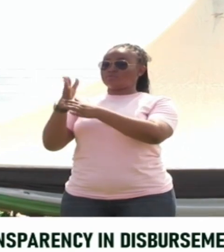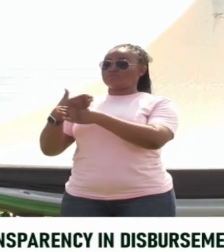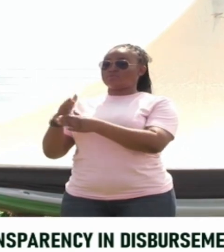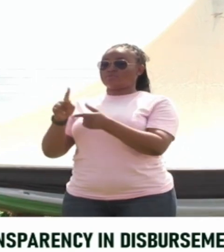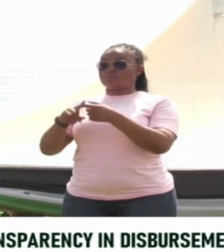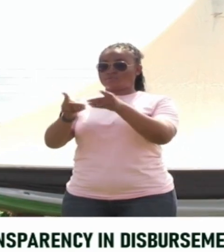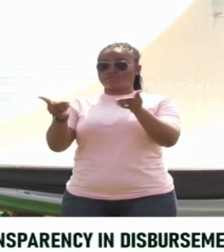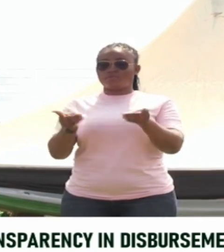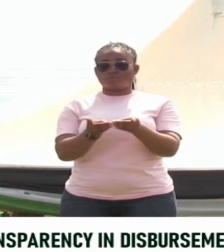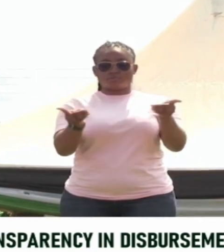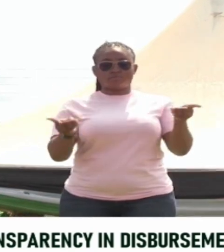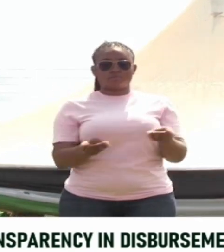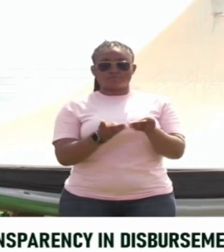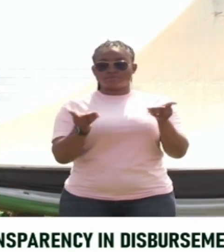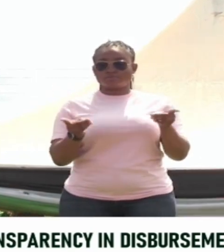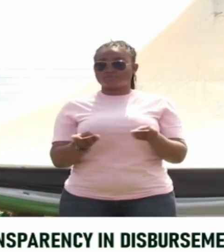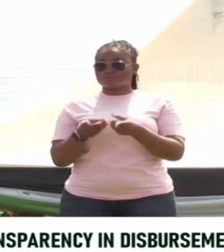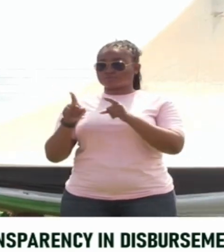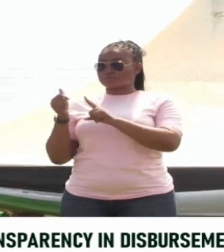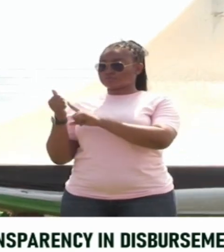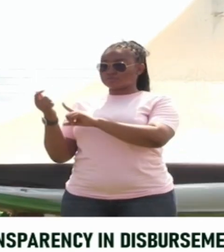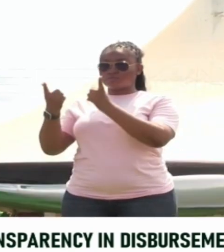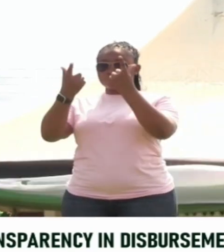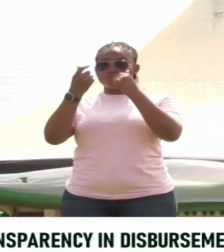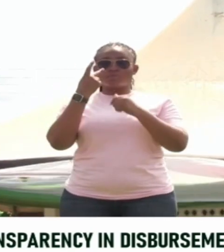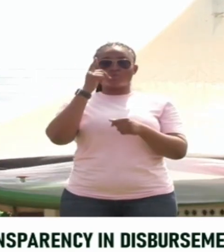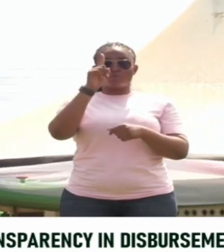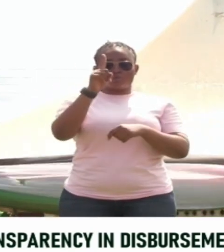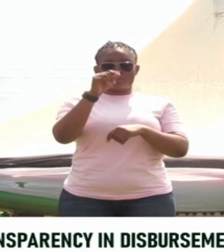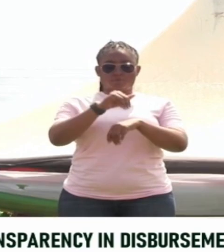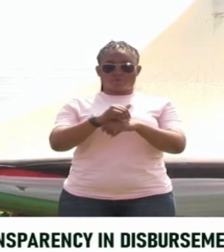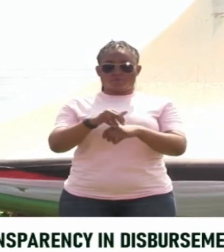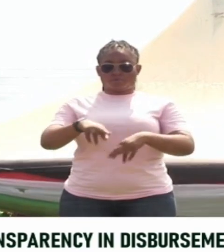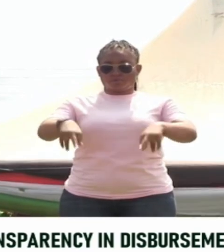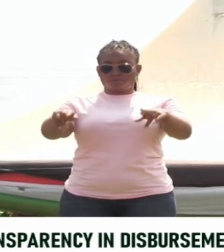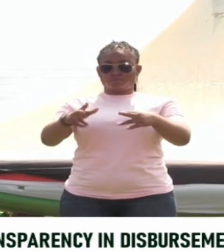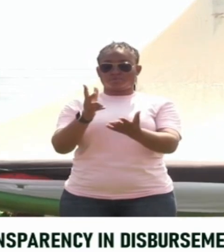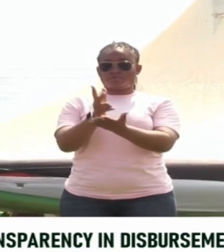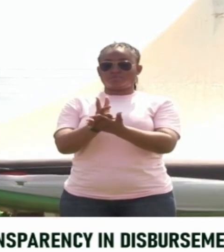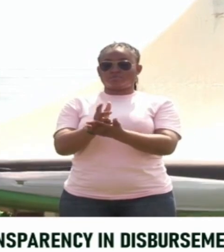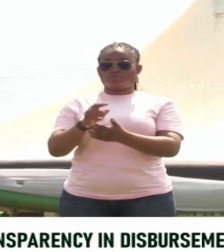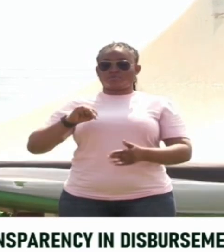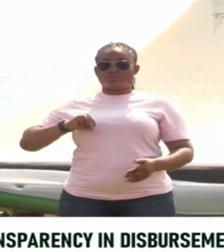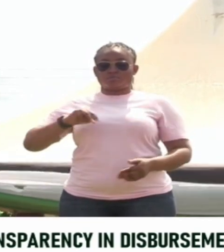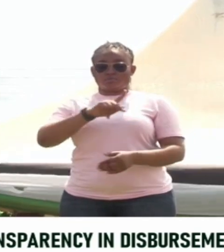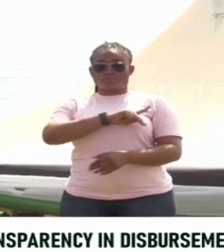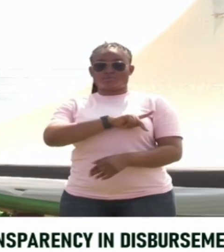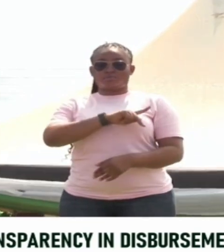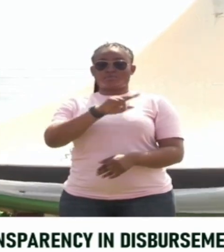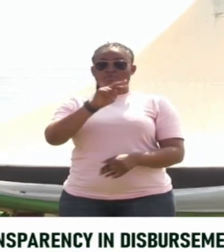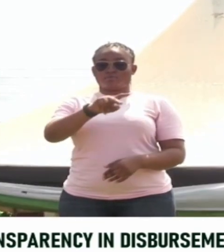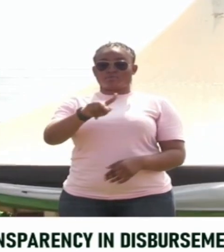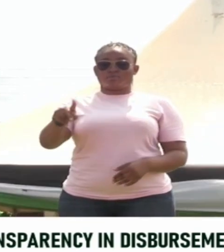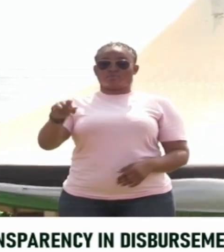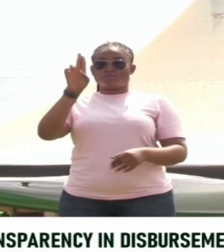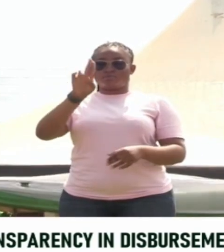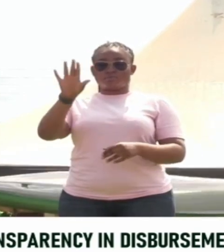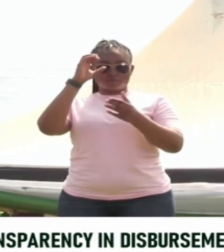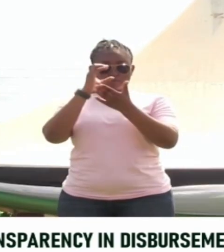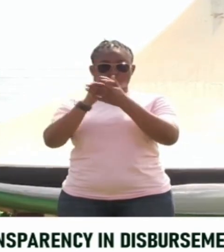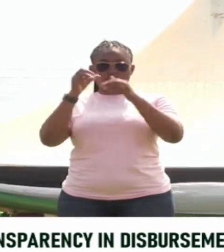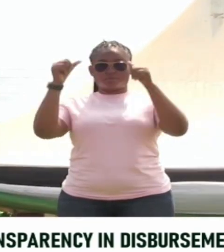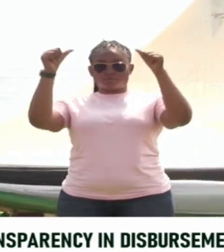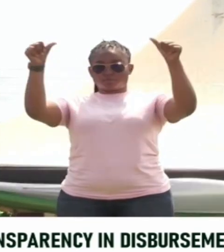MPP, and are not financed by the party. If you see any party posters on these graders, you have